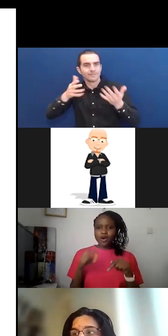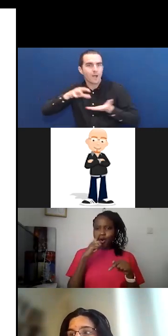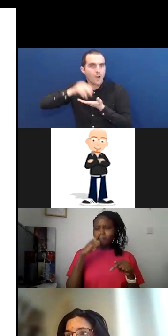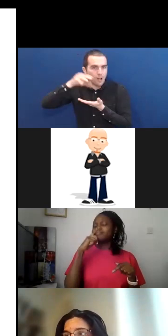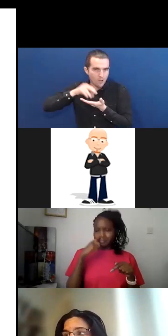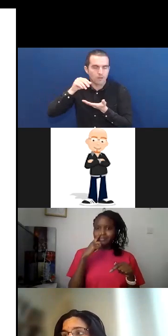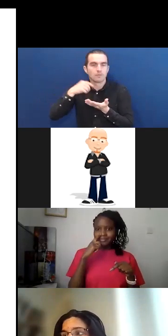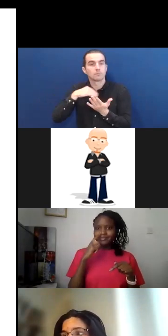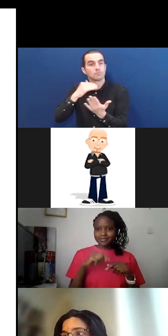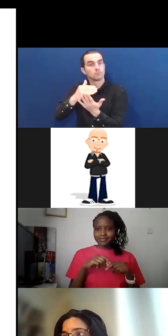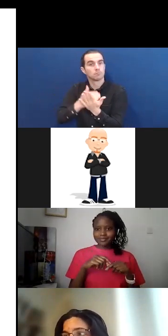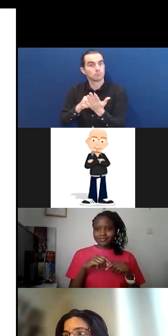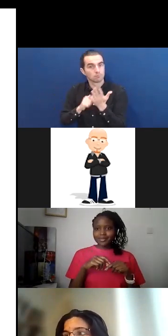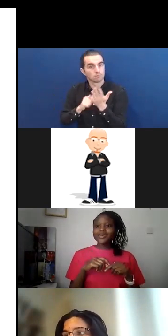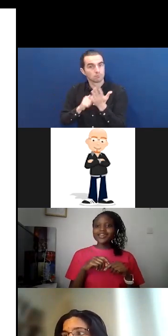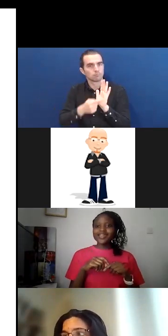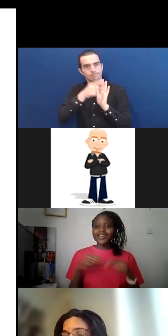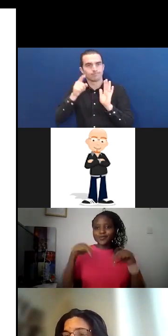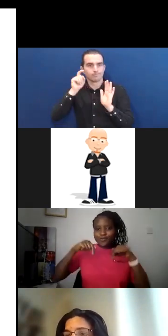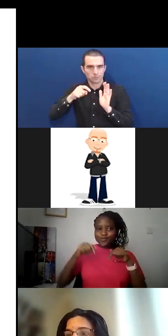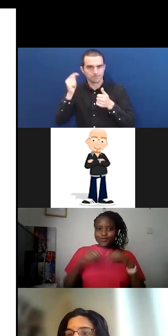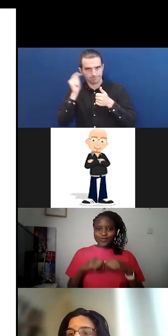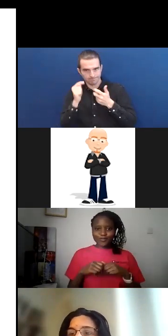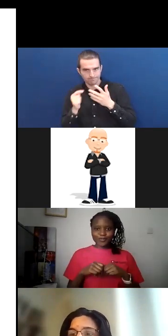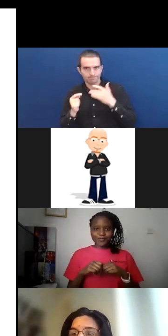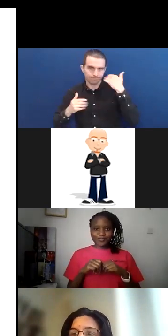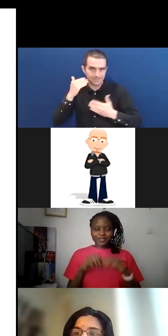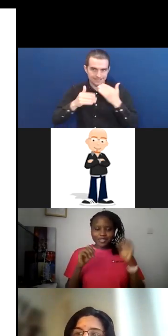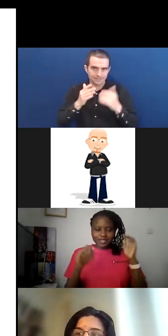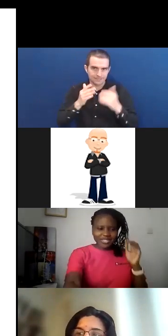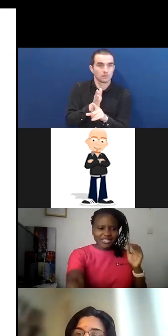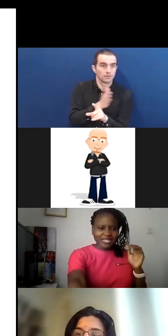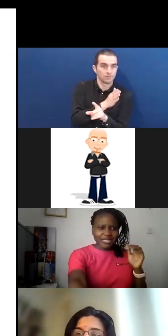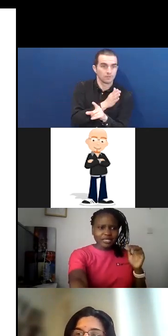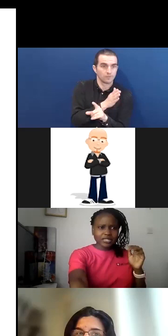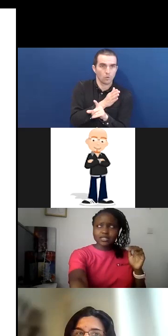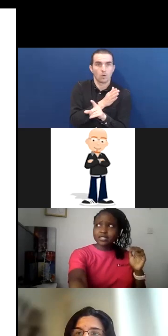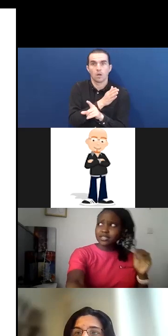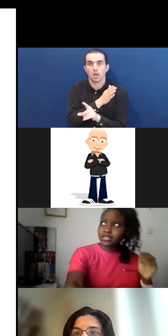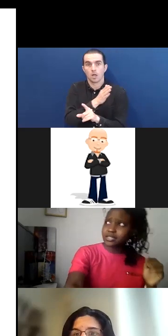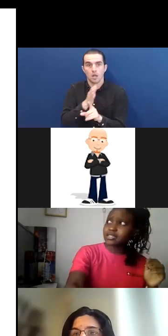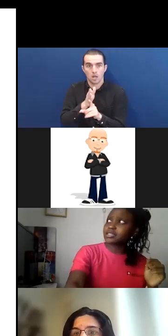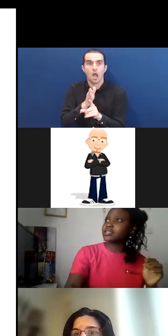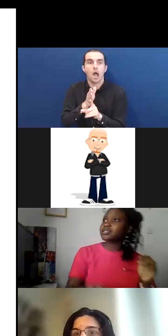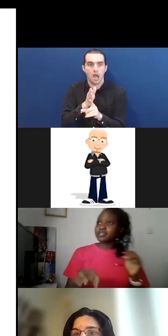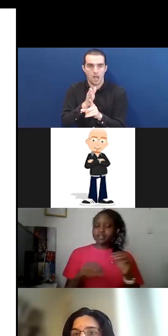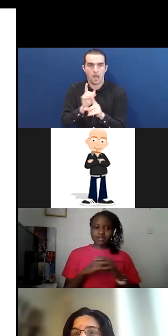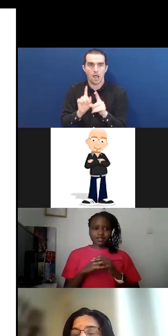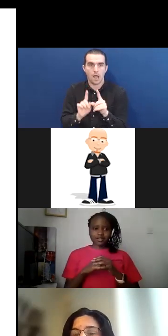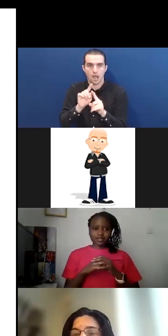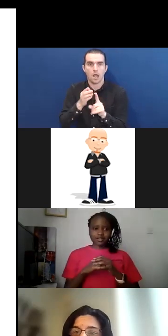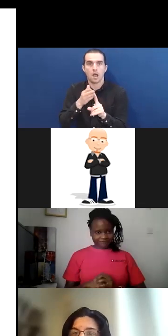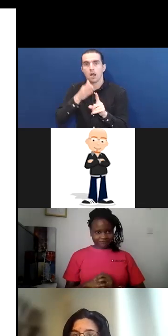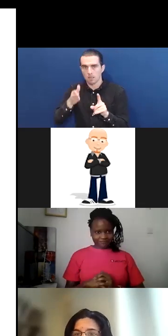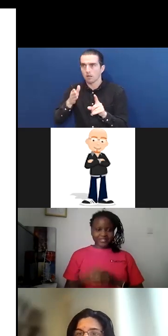before, during, and after the establishment of programs, and we have emergency response actions which were included into this document.